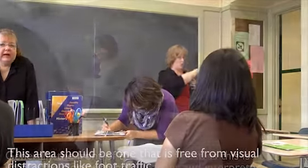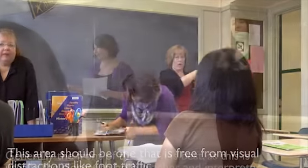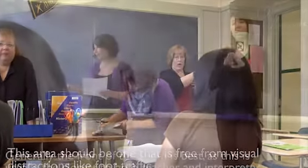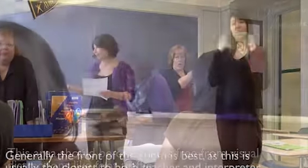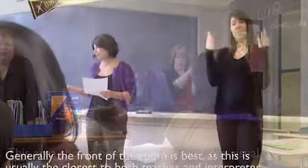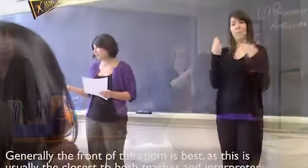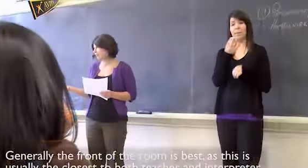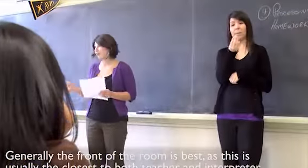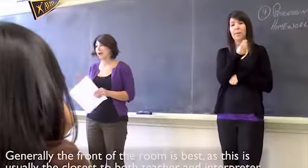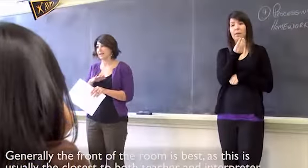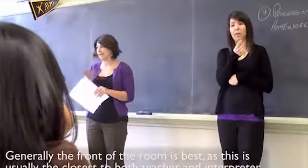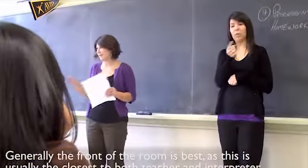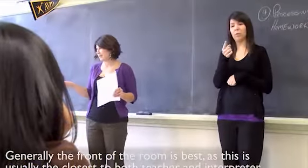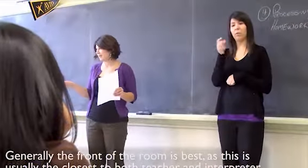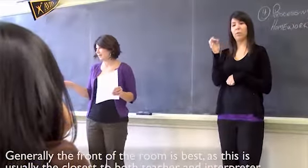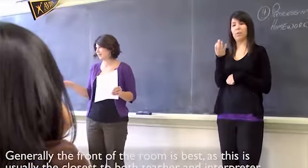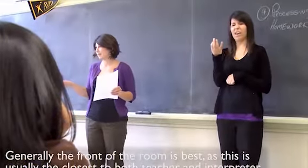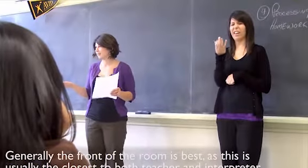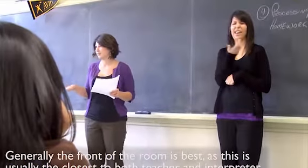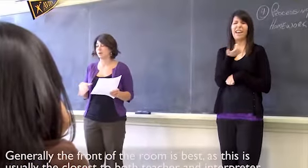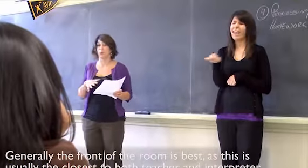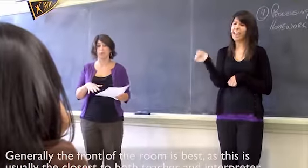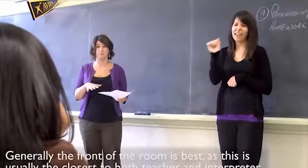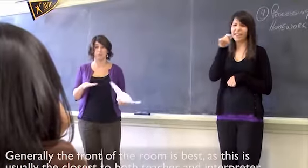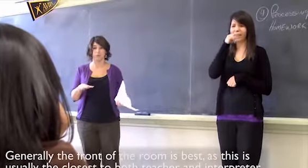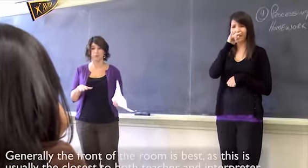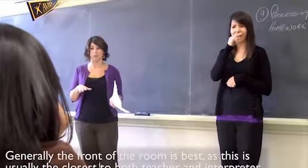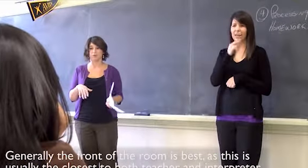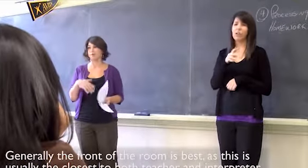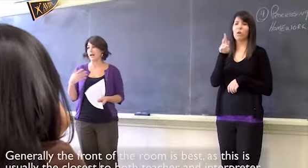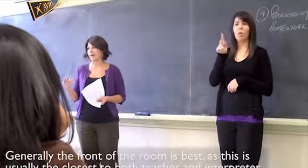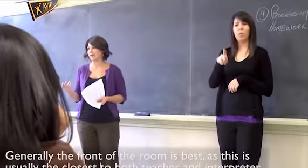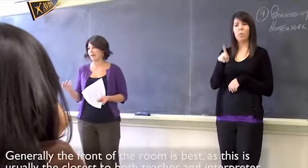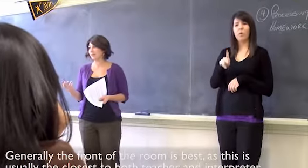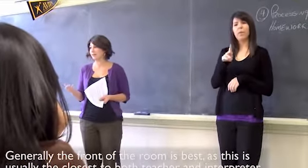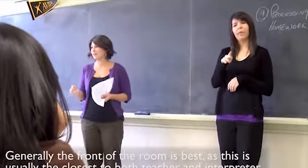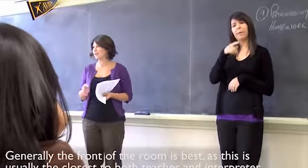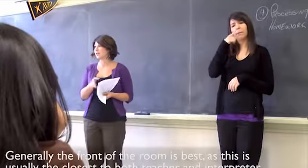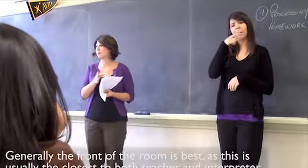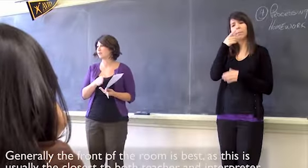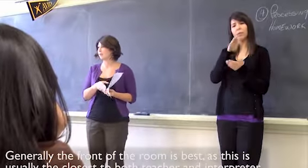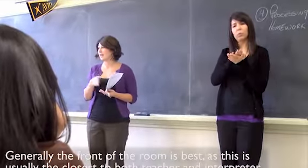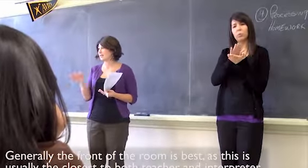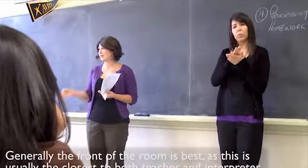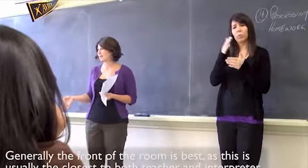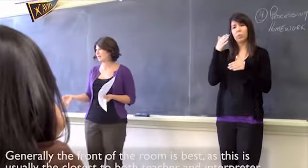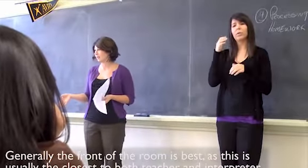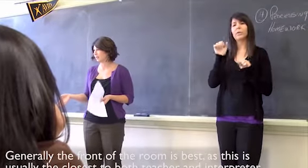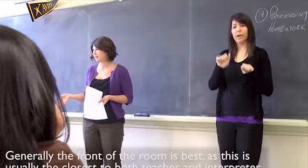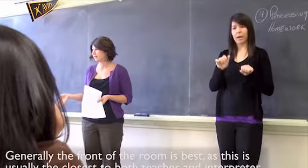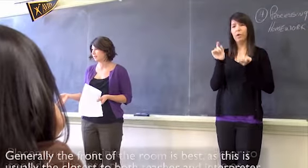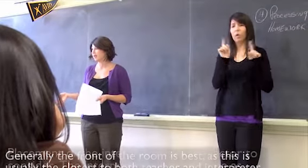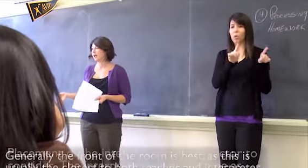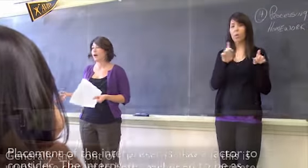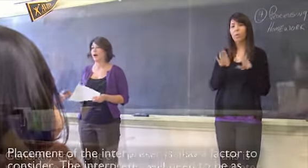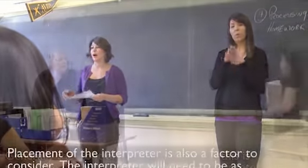traffic. Generally, the front of the room is best, as this is usually the closest to both teacher and